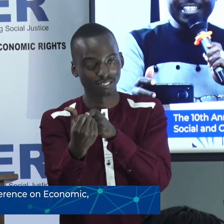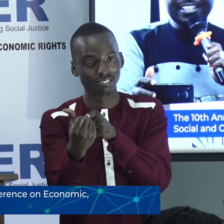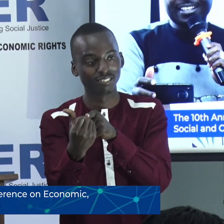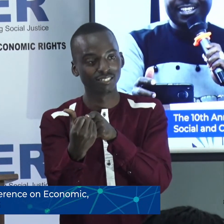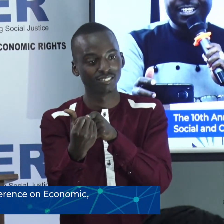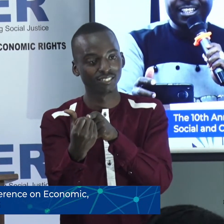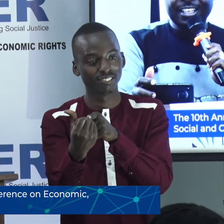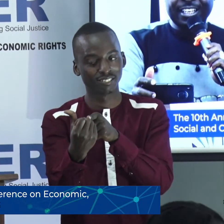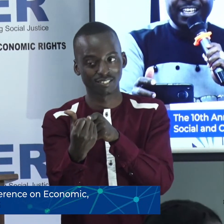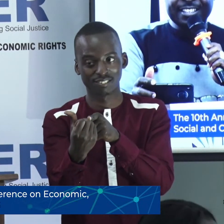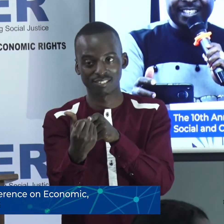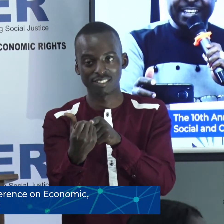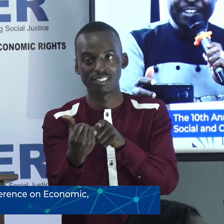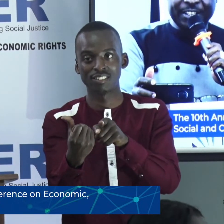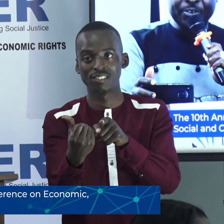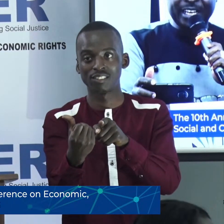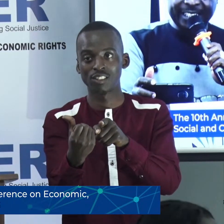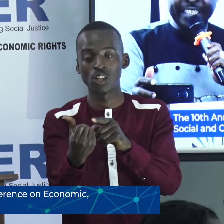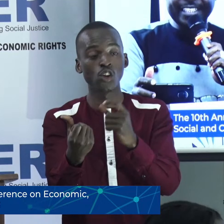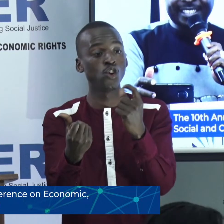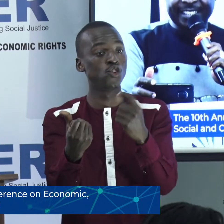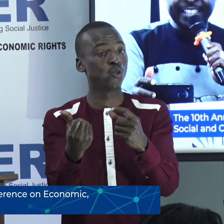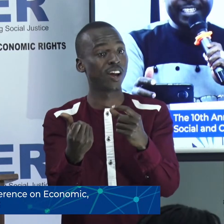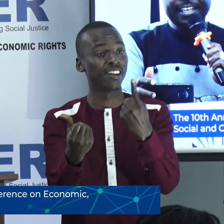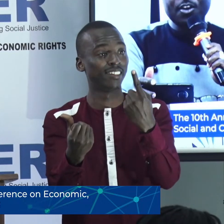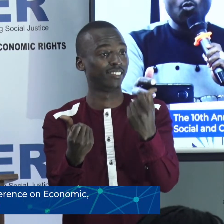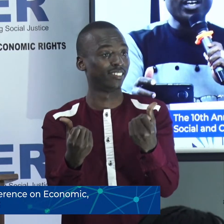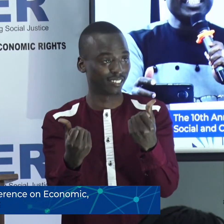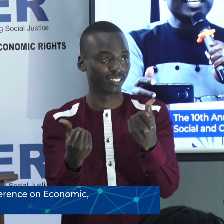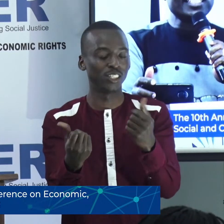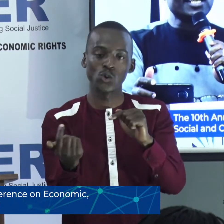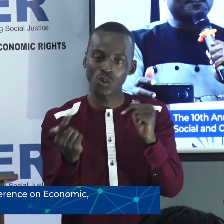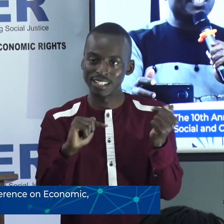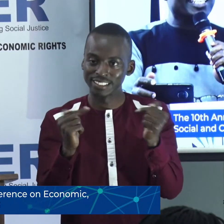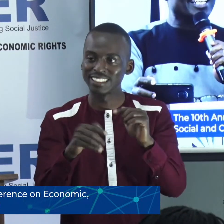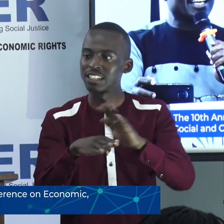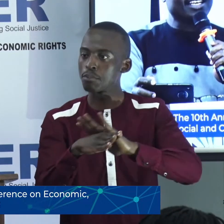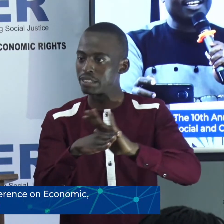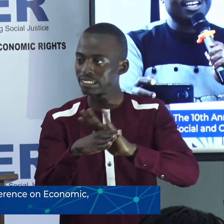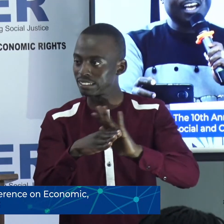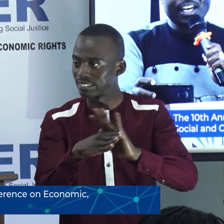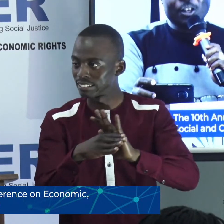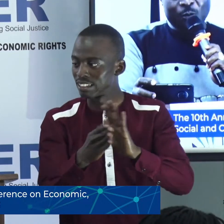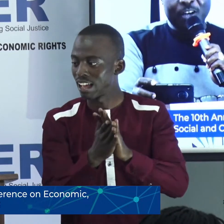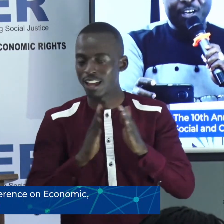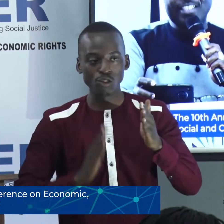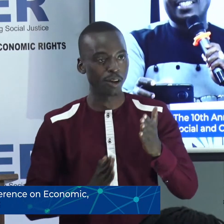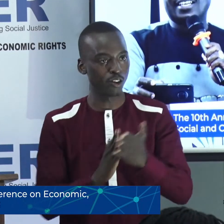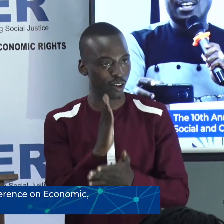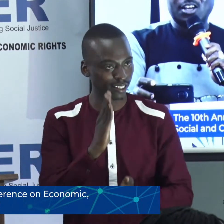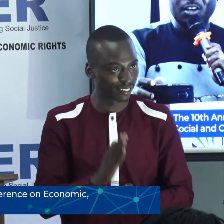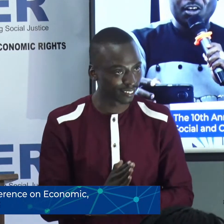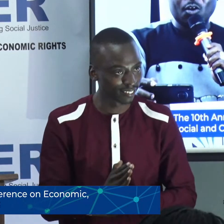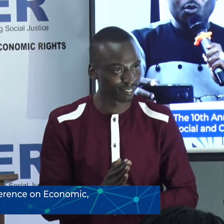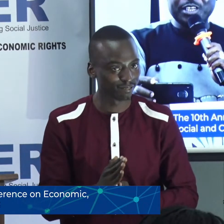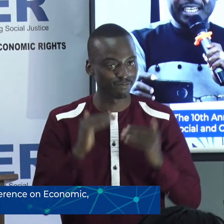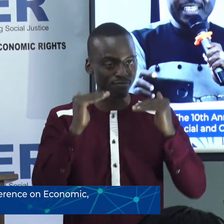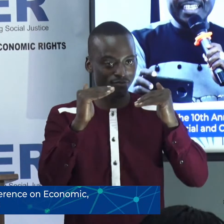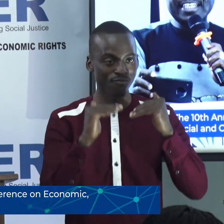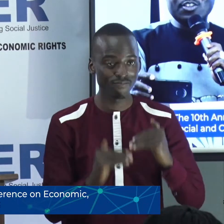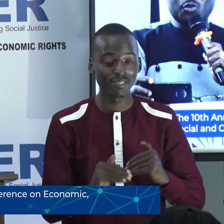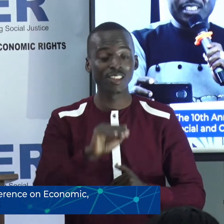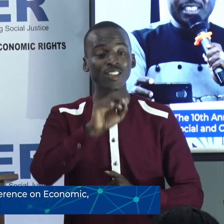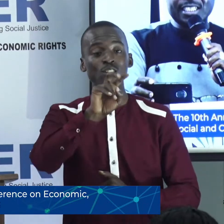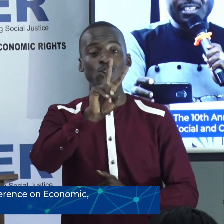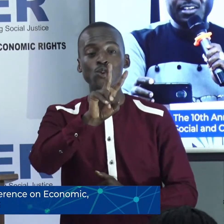hashtag ESCR Uganda 16, we were discussing business and human rights. We returned